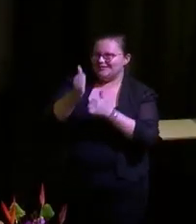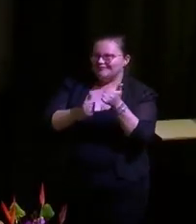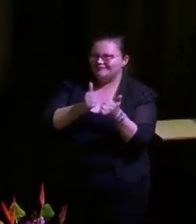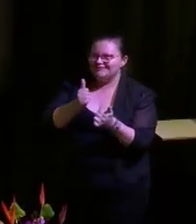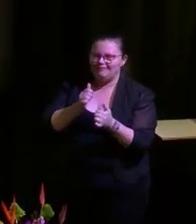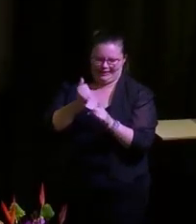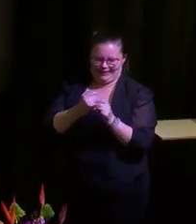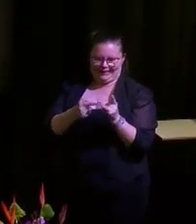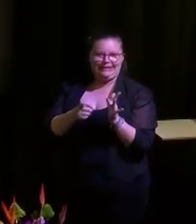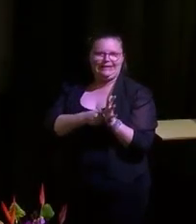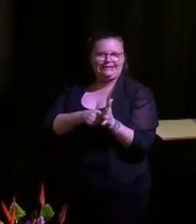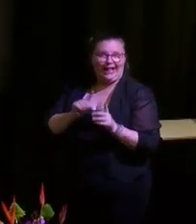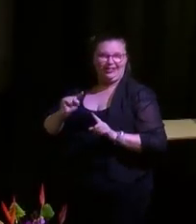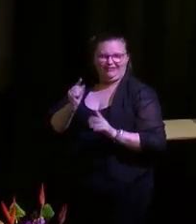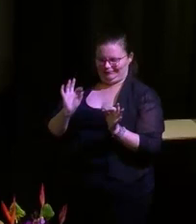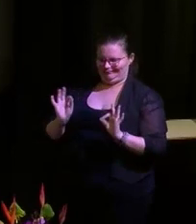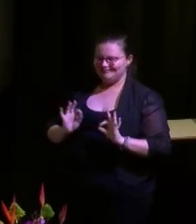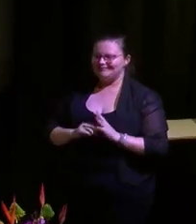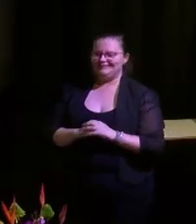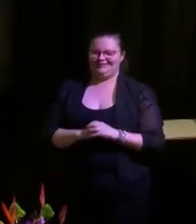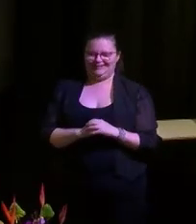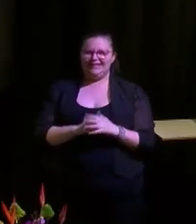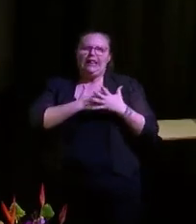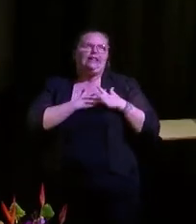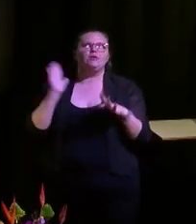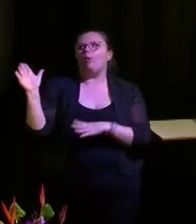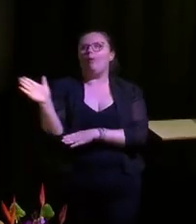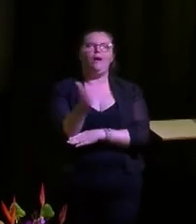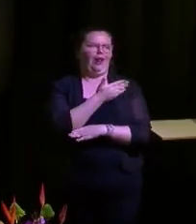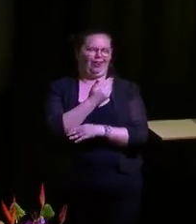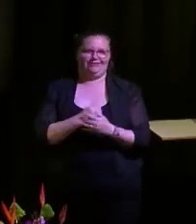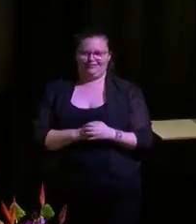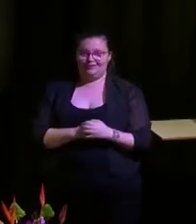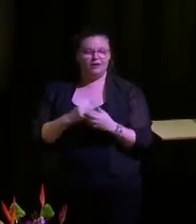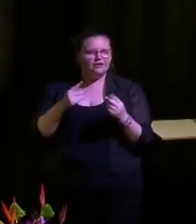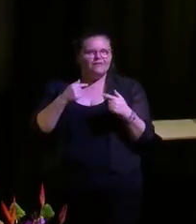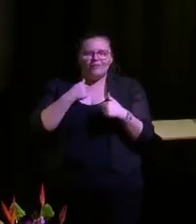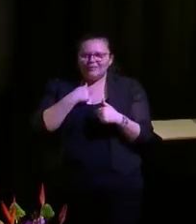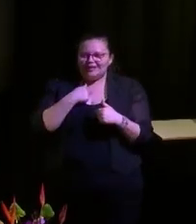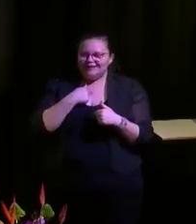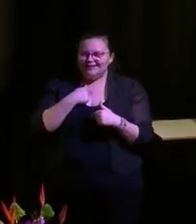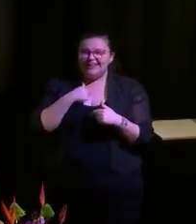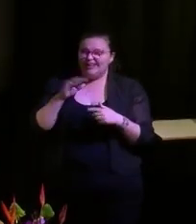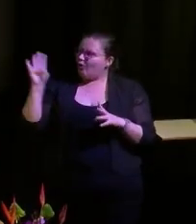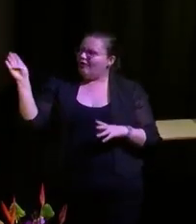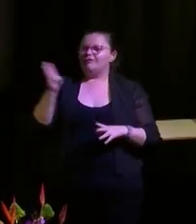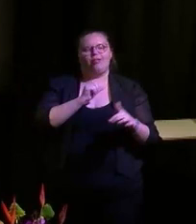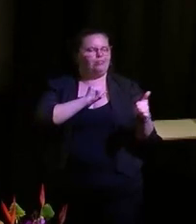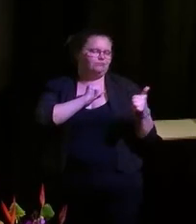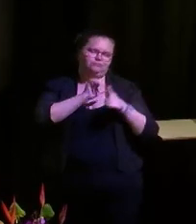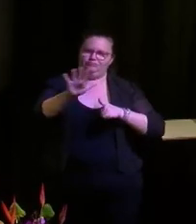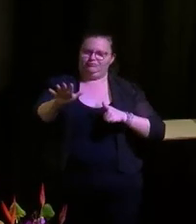pressure on Gail to say which one's her favourite. But no, I like them all. For me, overall, they're all